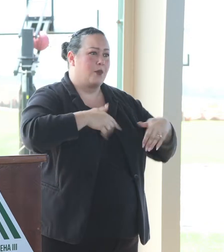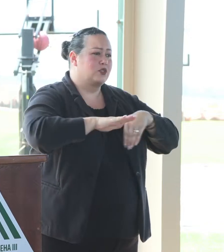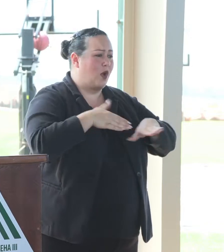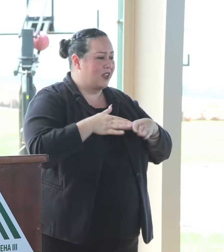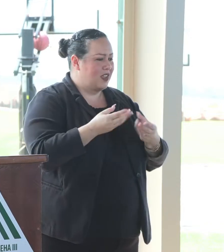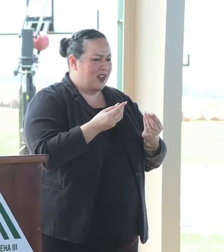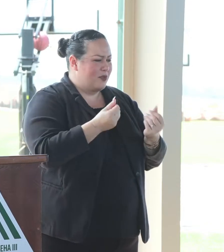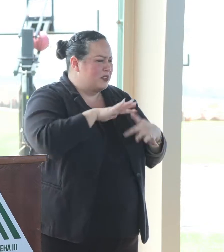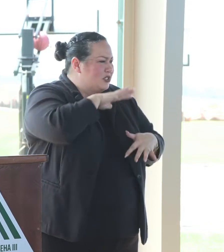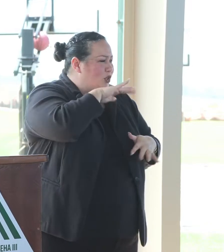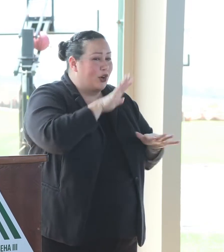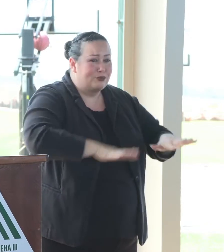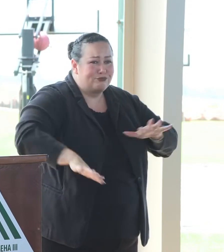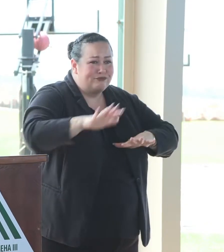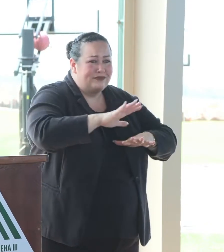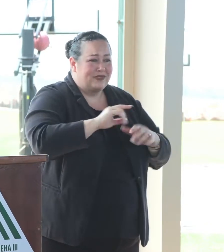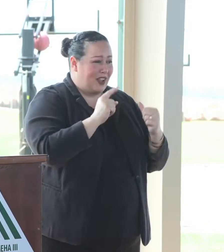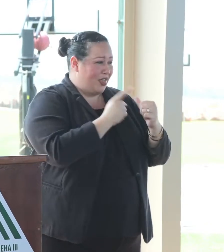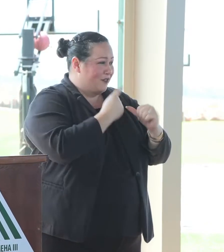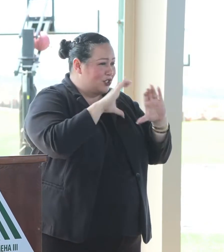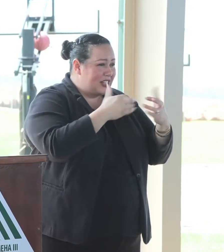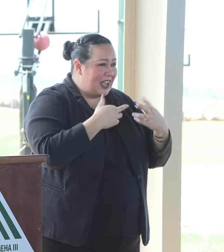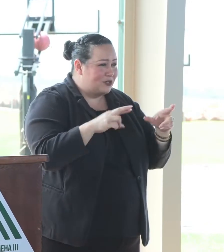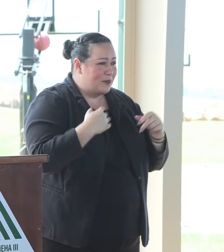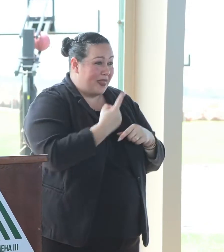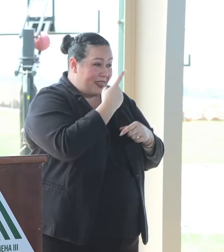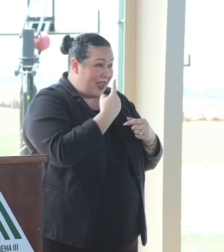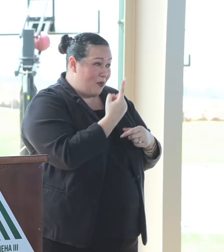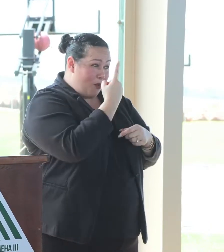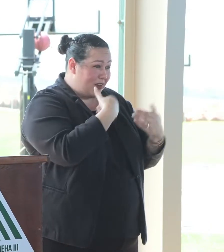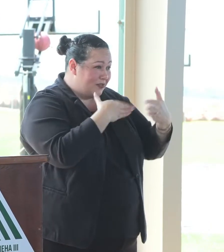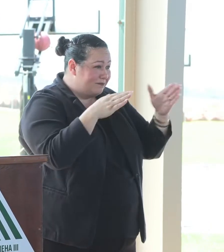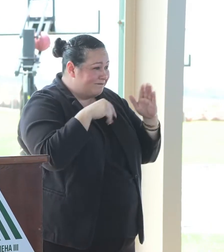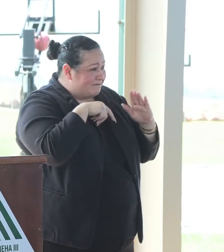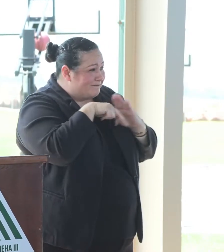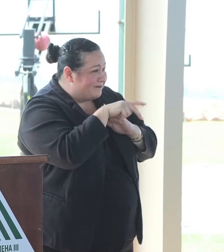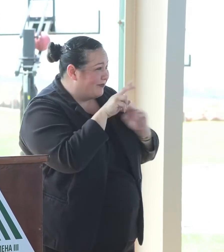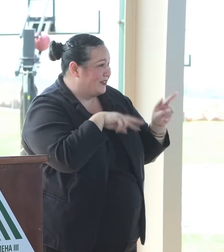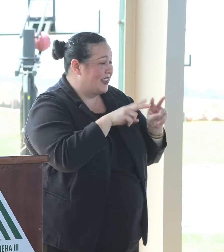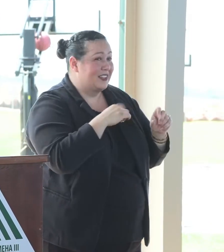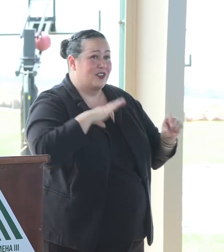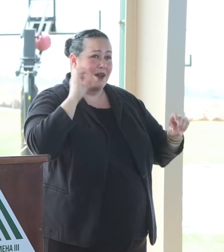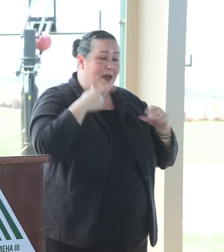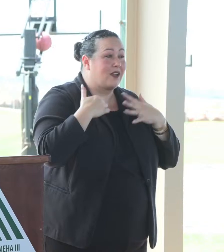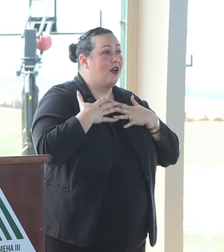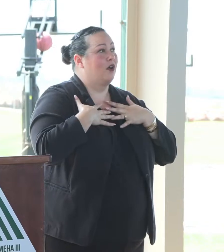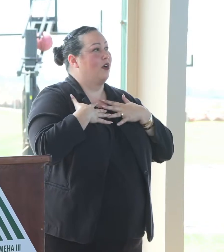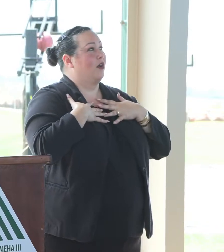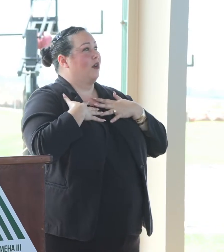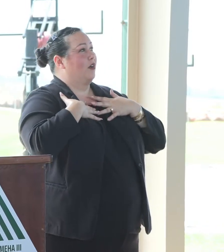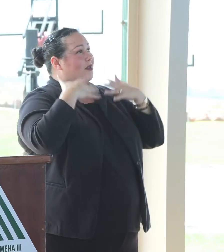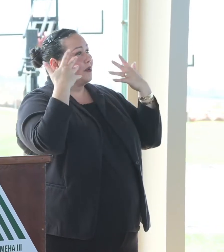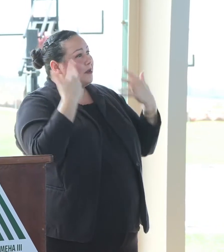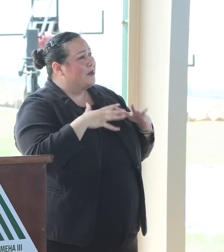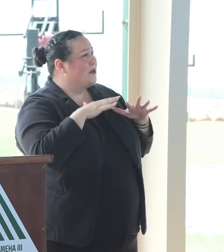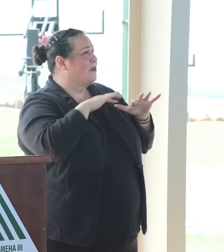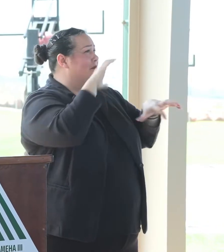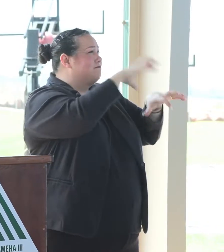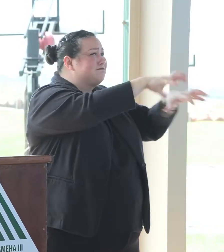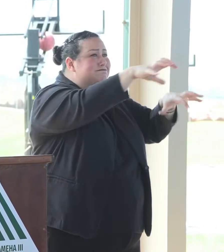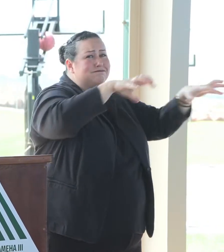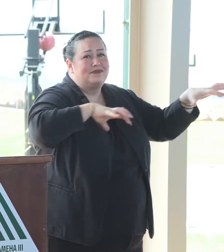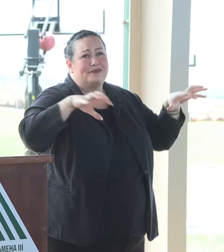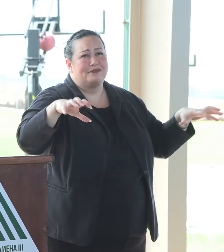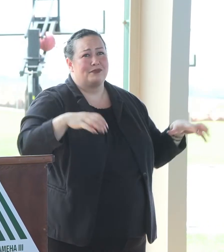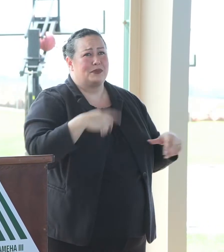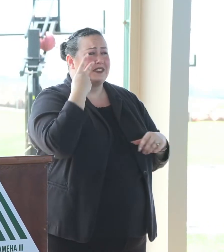dirt. When the first classroom was up, I walked through that one classroom. And then to come back in succession and see this become not just a school, but a place